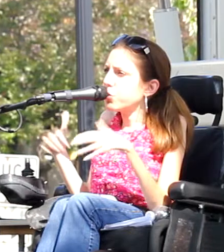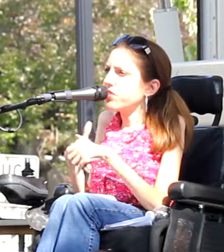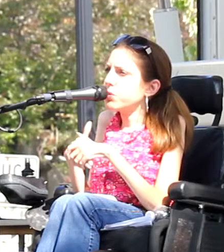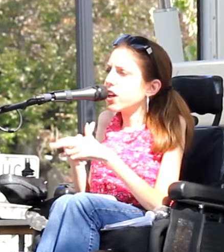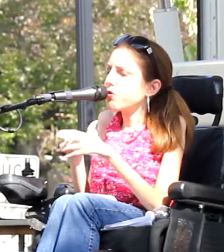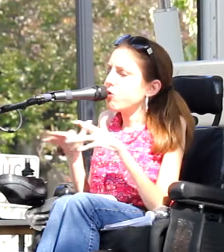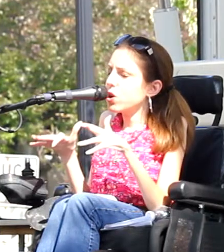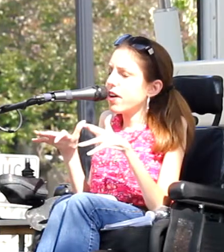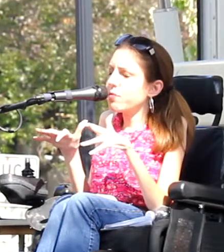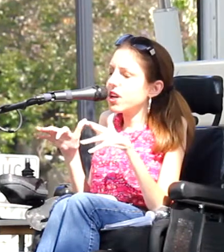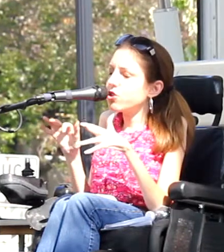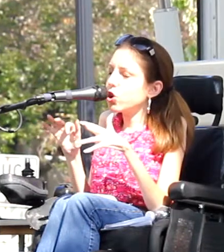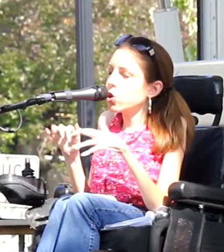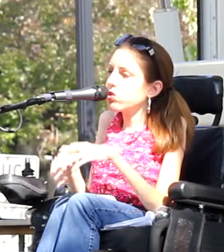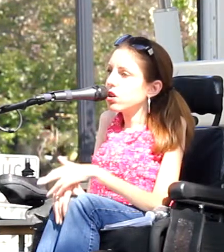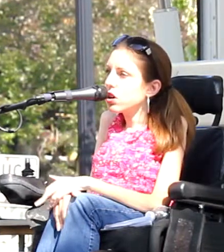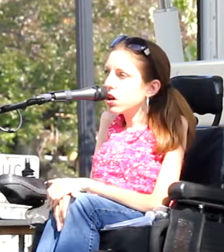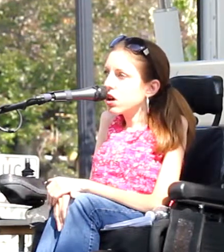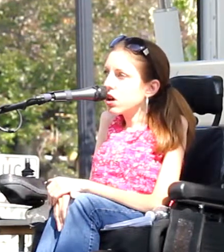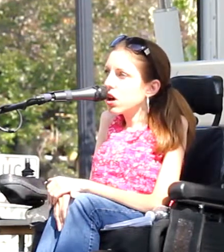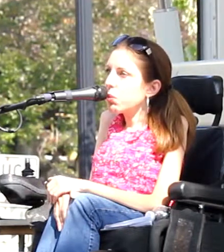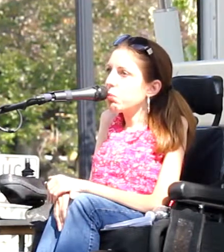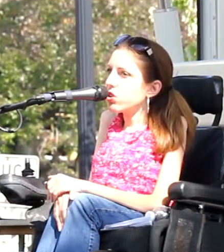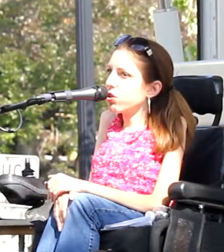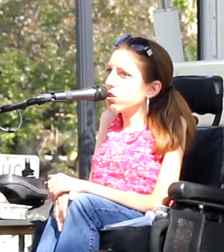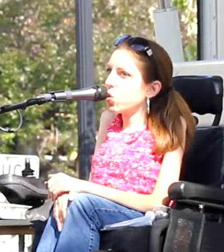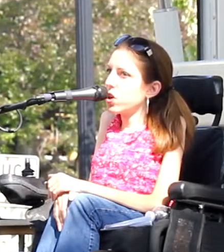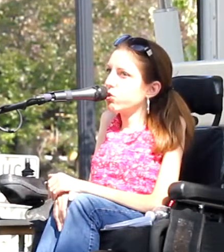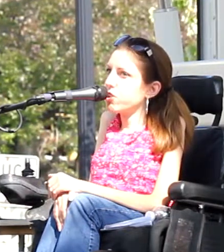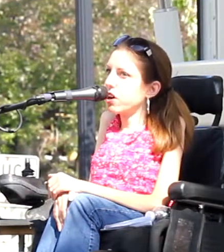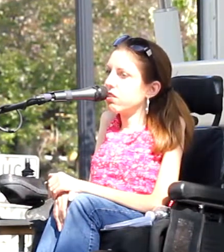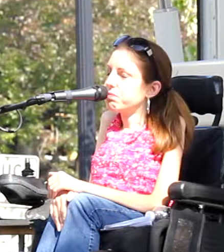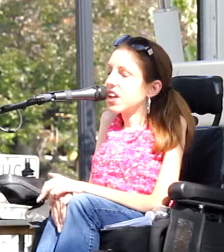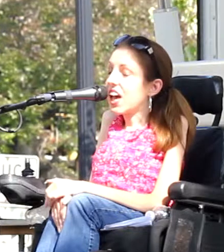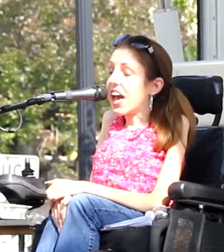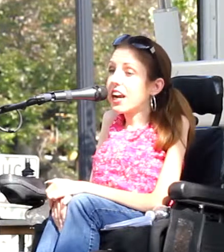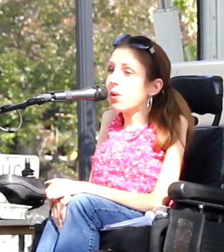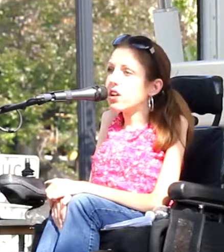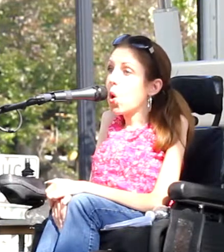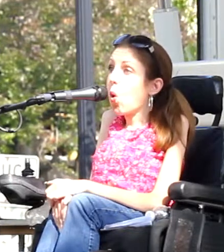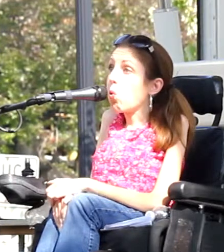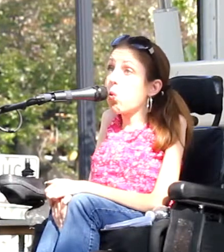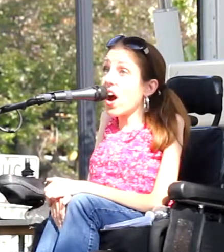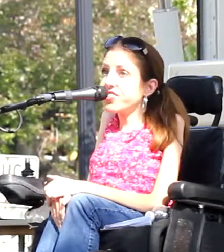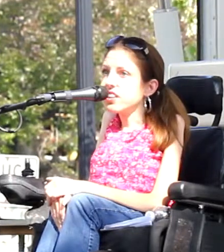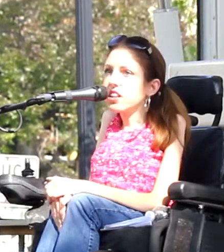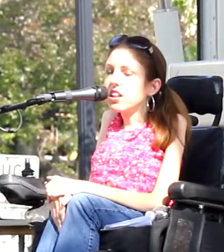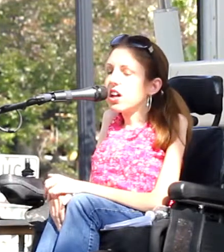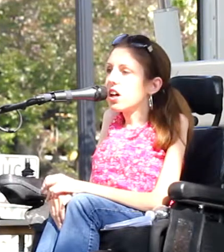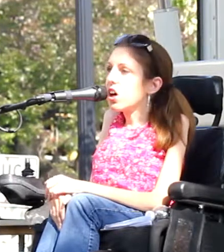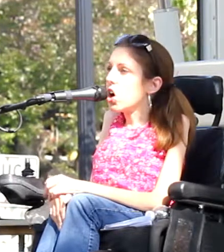finally, after what seemed like 45 minutes, he goes, but you're in a wheelchair. And I went,